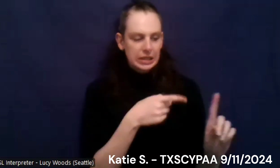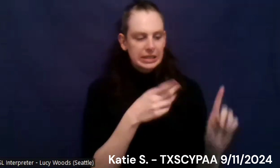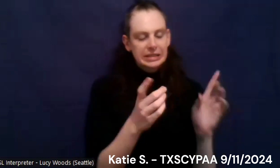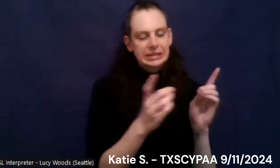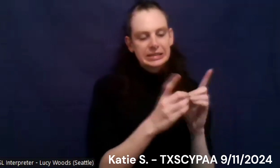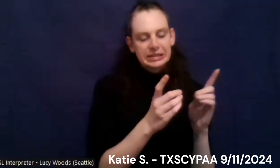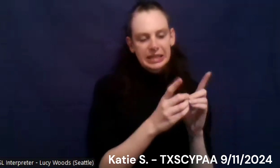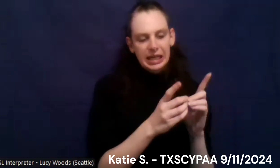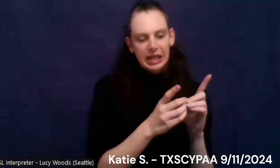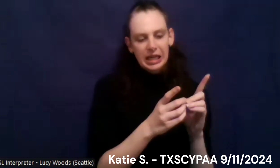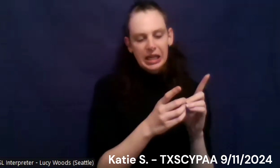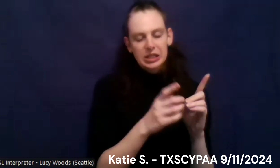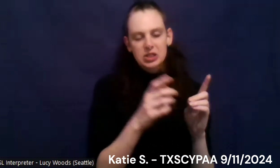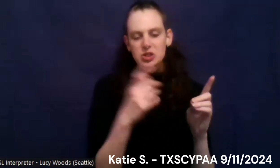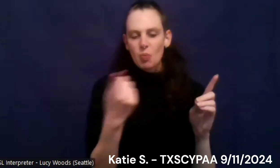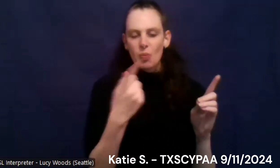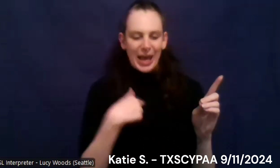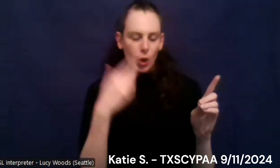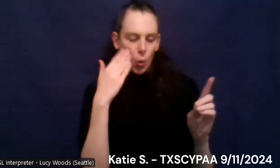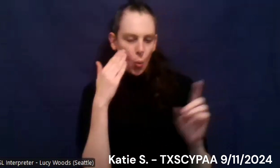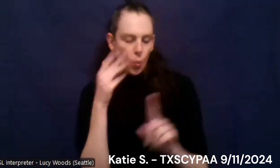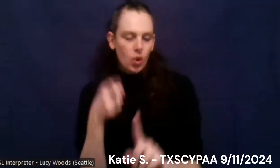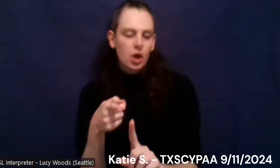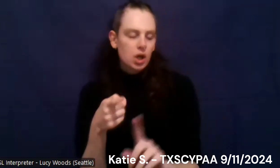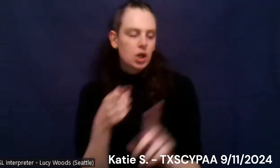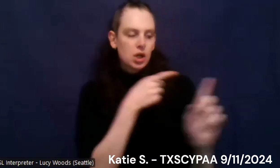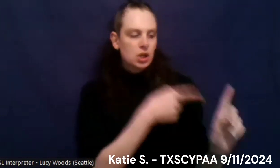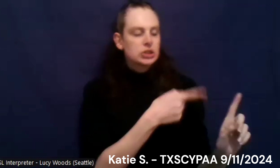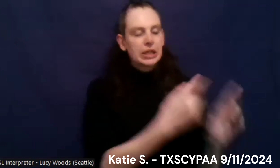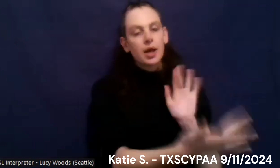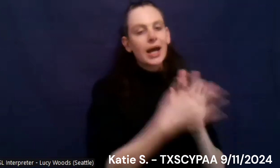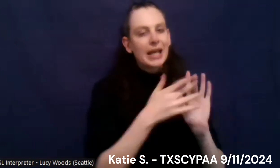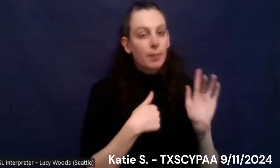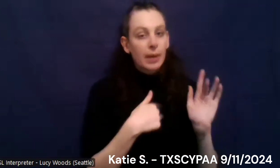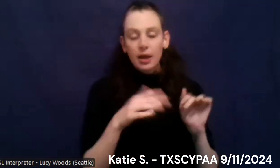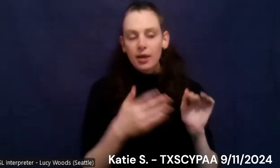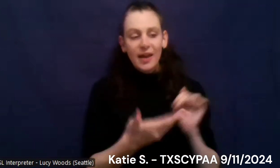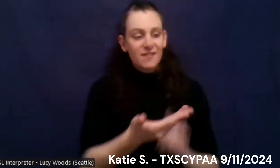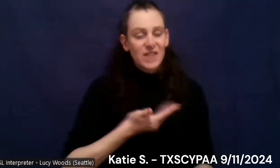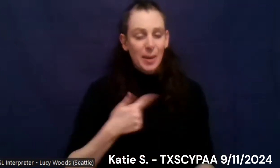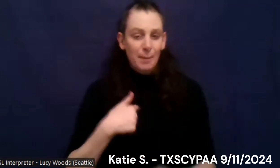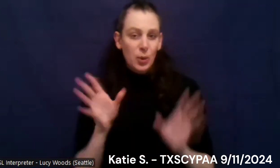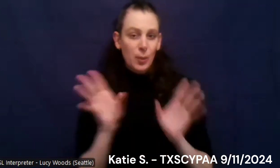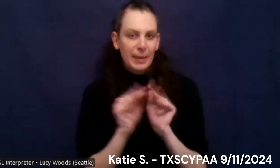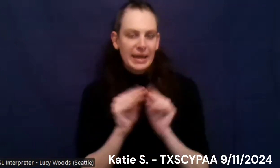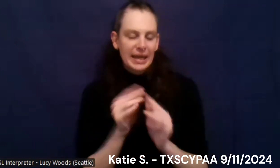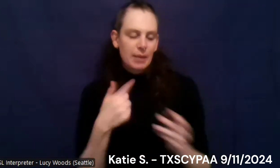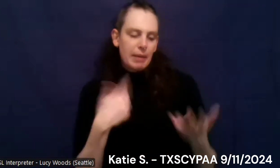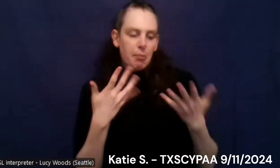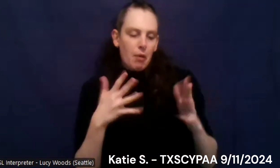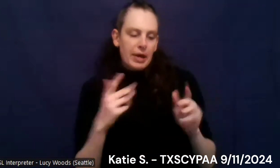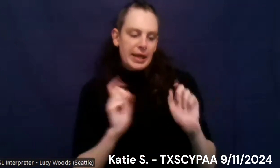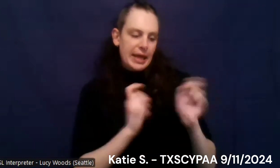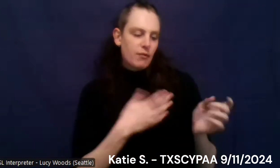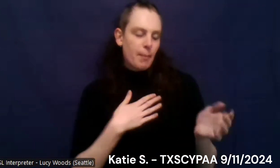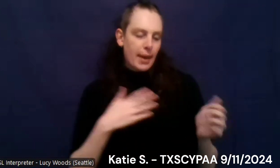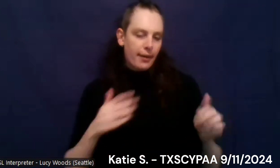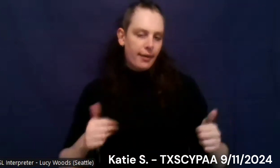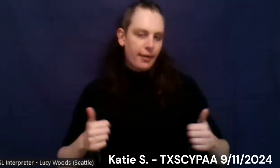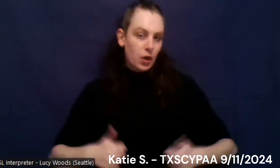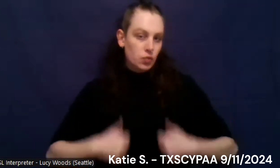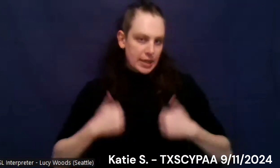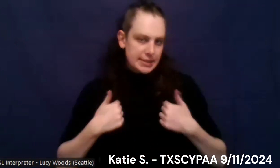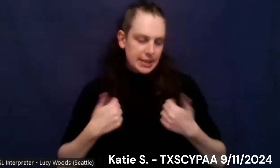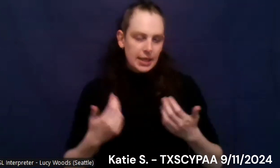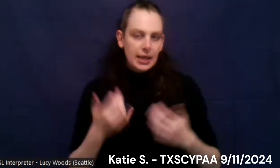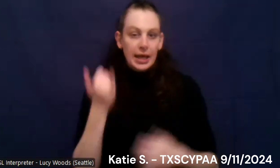this meeting? And I was like, and of course, at this point, I had already given her my address. And one thing, if you've been in AA long